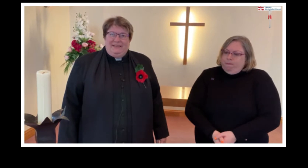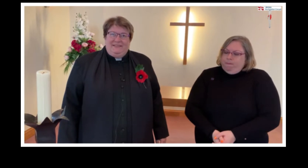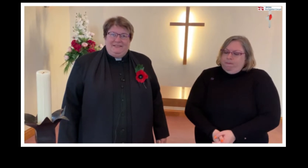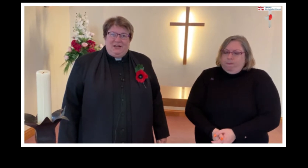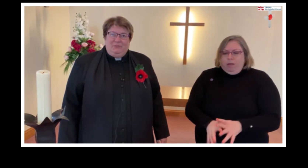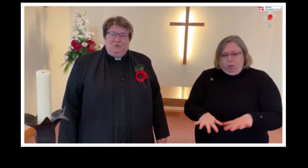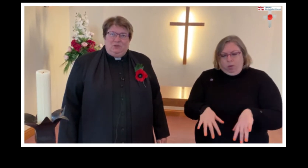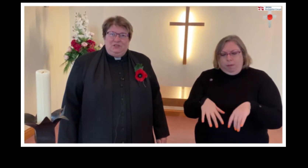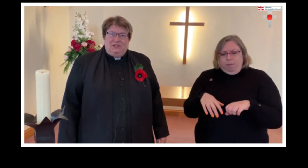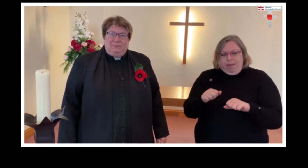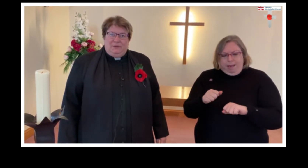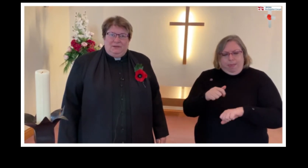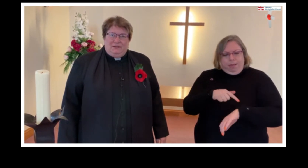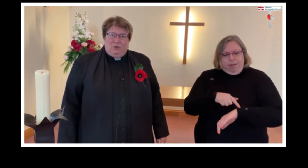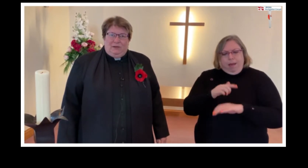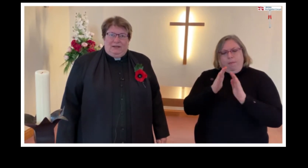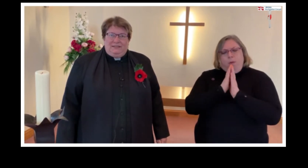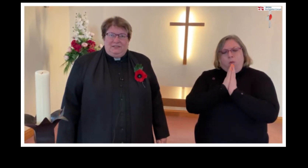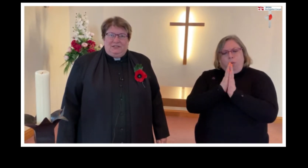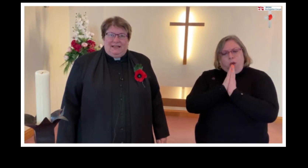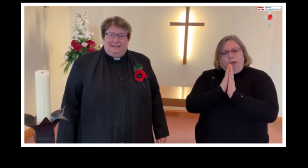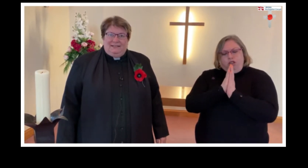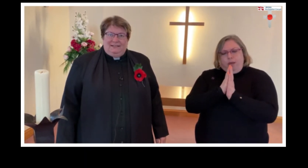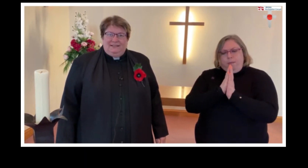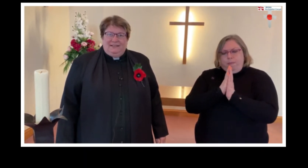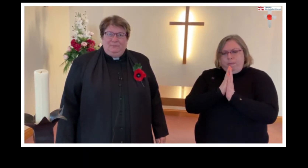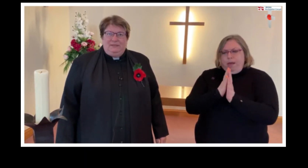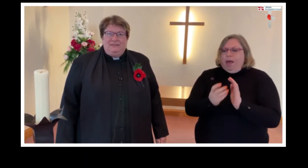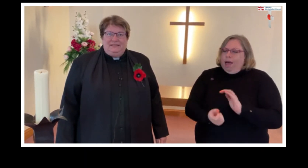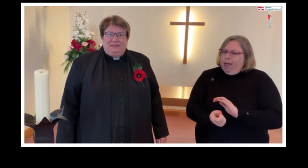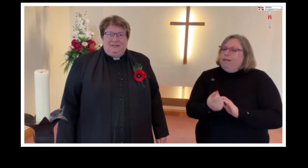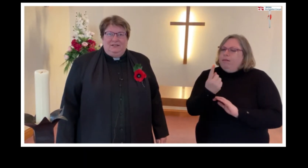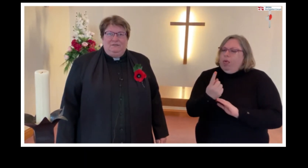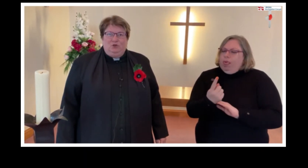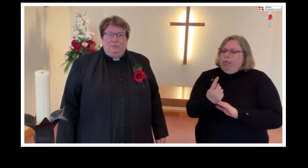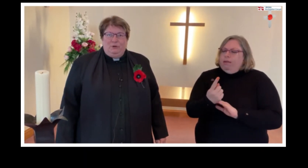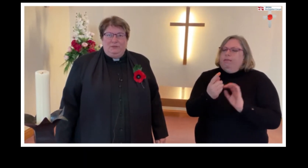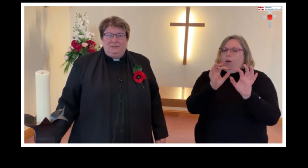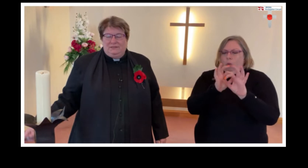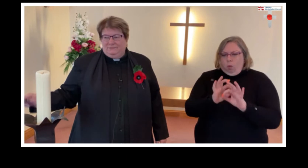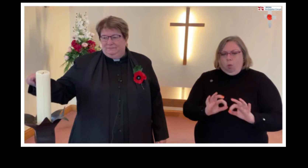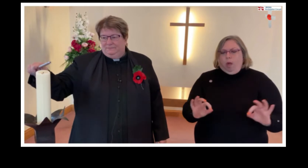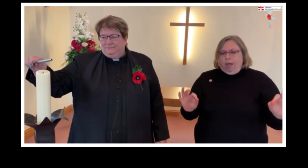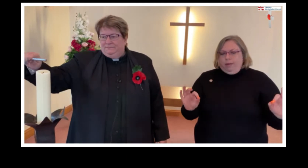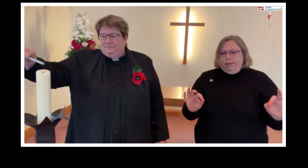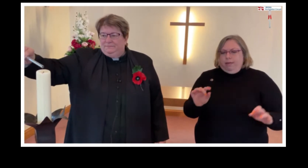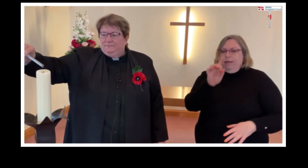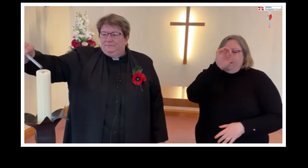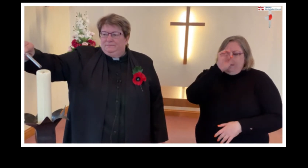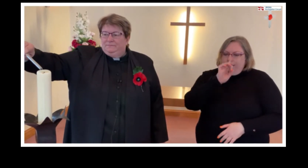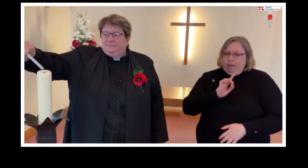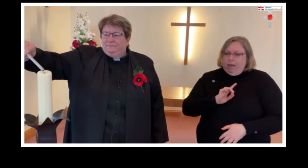As we begin this time of worship, we light our candle and be still for a moment.